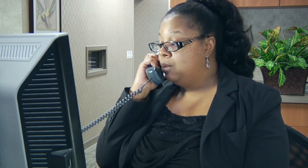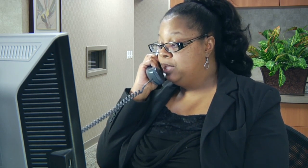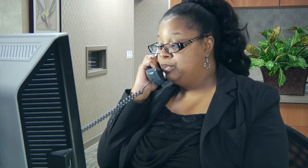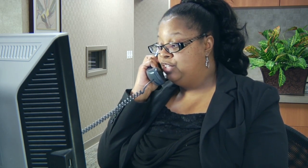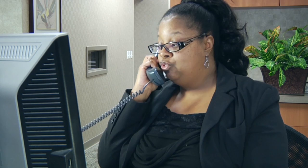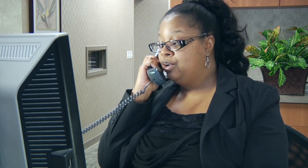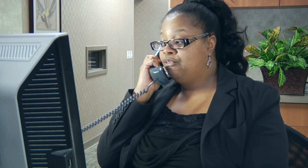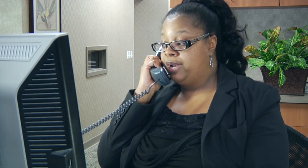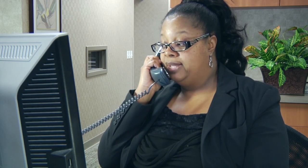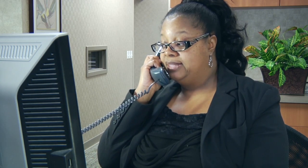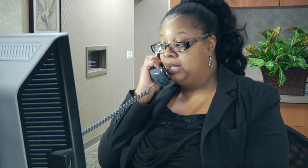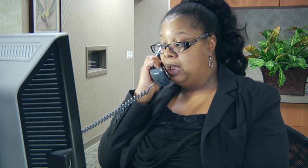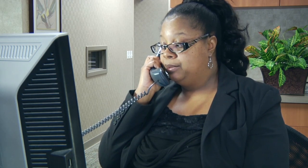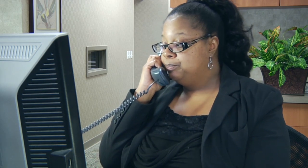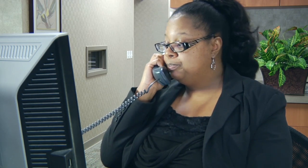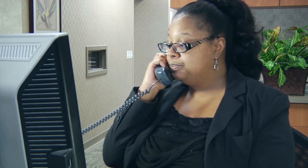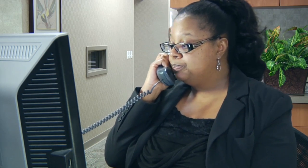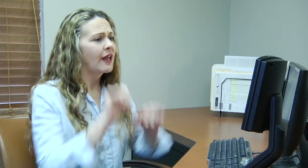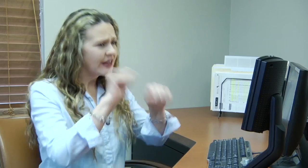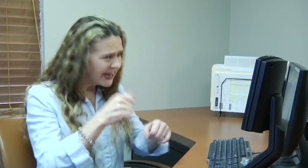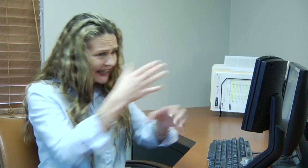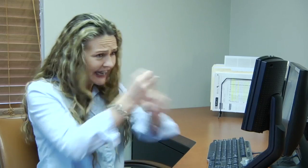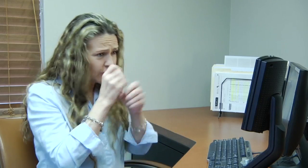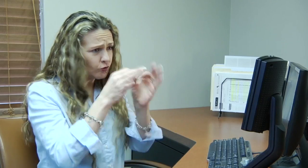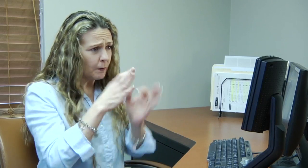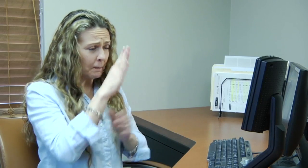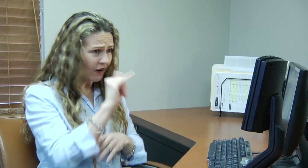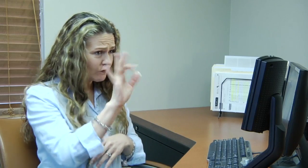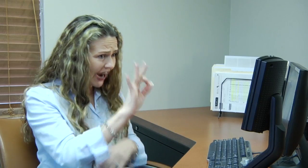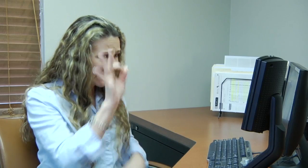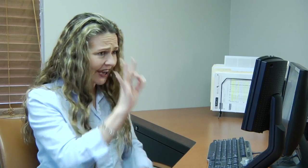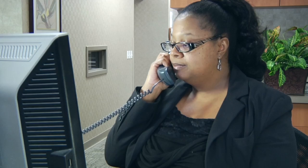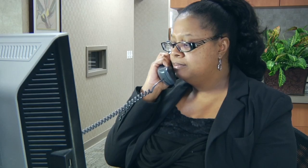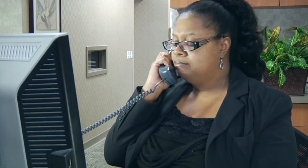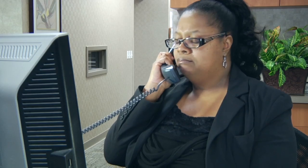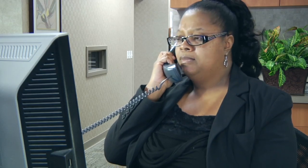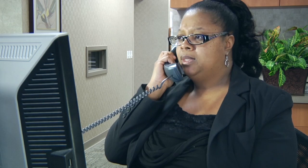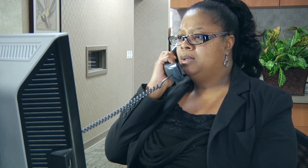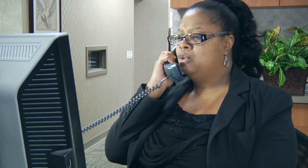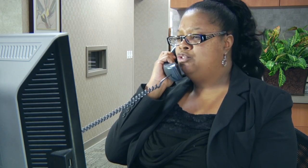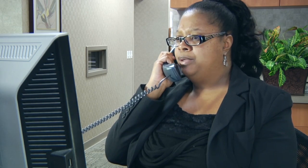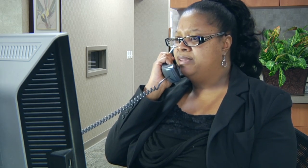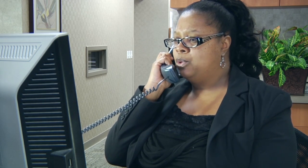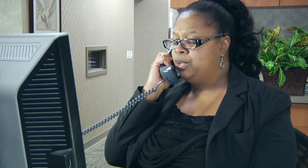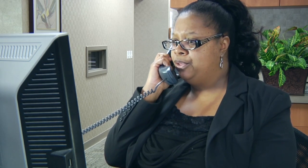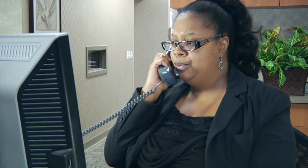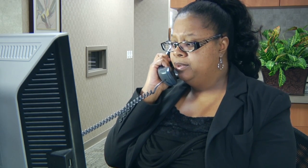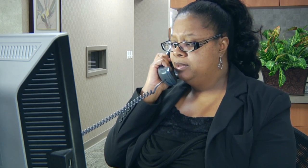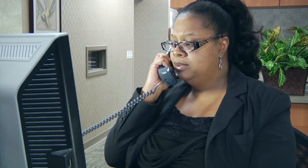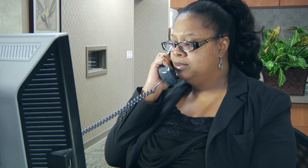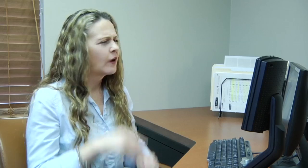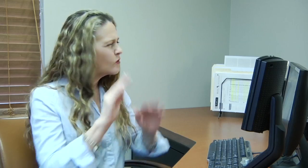Okay, I'll be able to get you in on Friday at 10 o'clock. Will you be able to get an interpreter by Friday? Won't you bring someone with